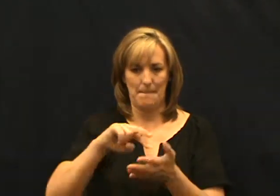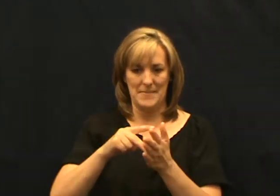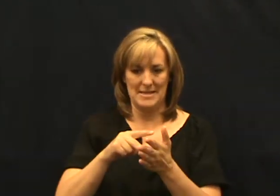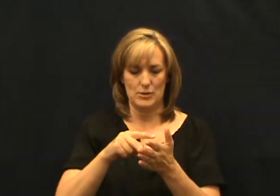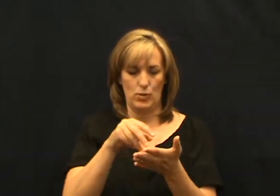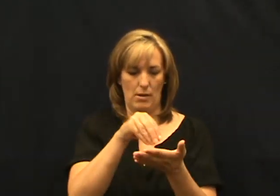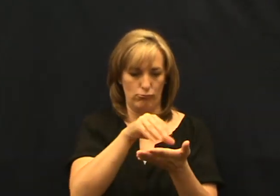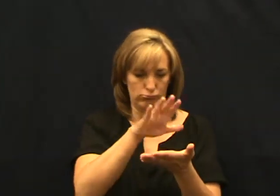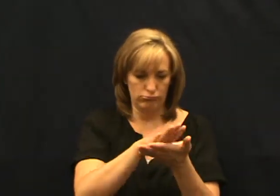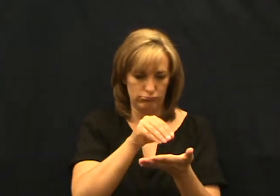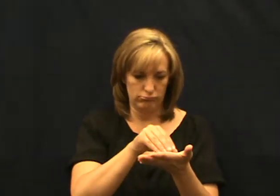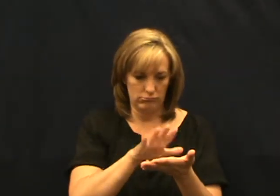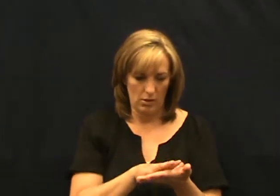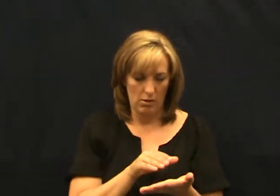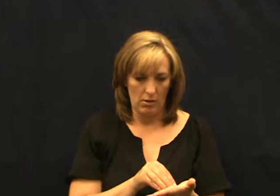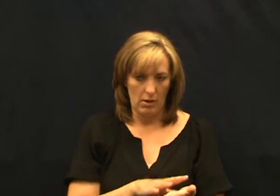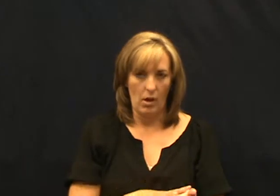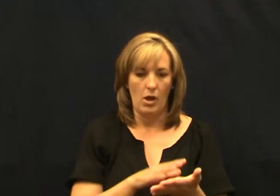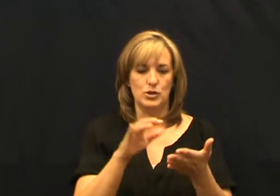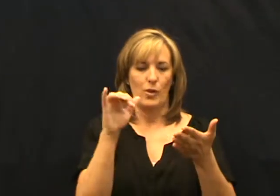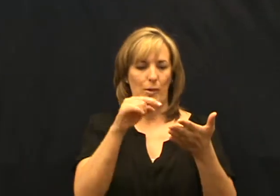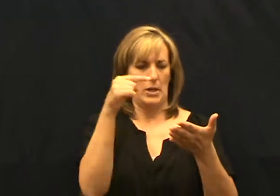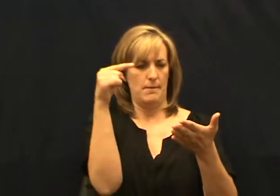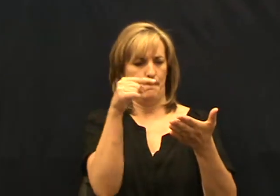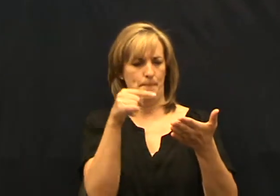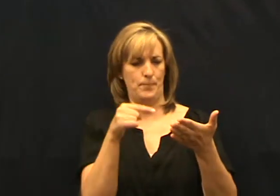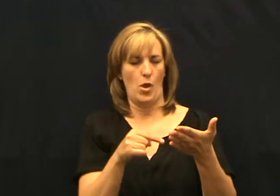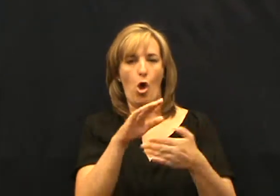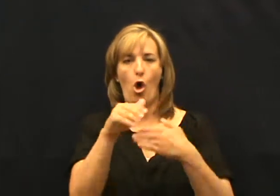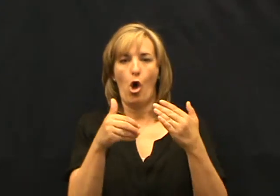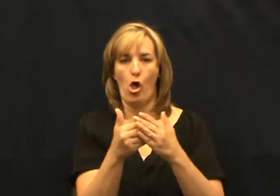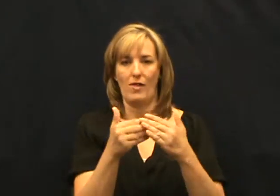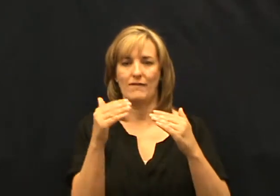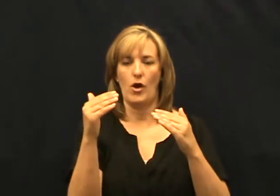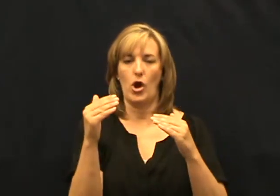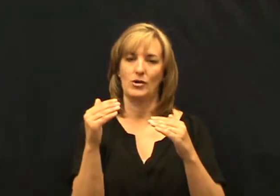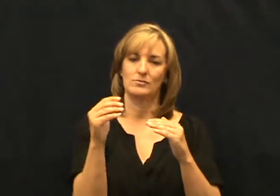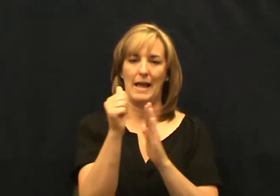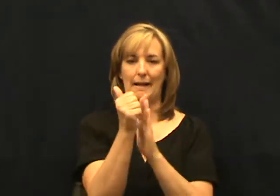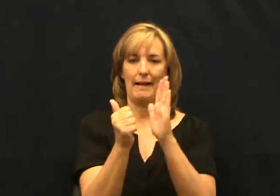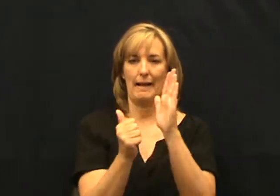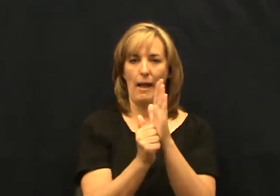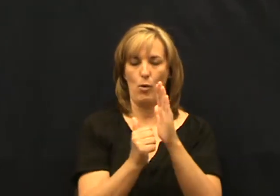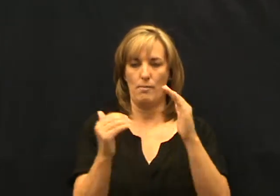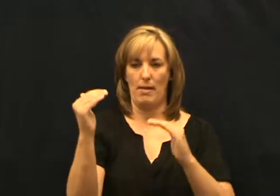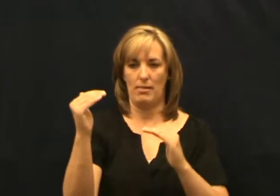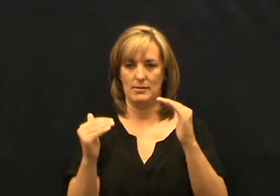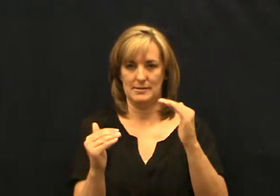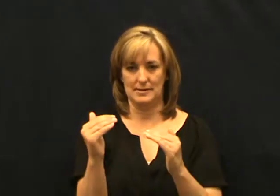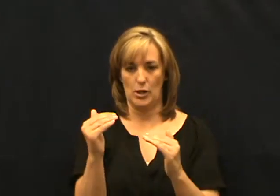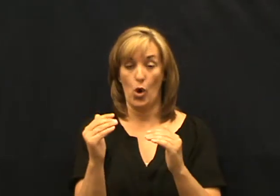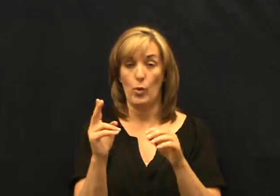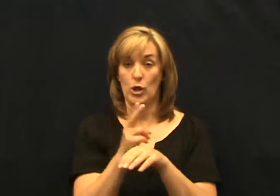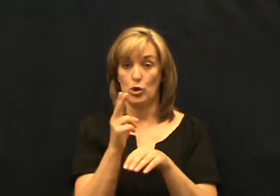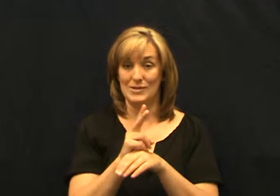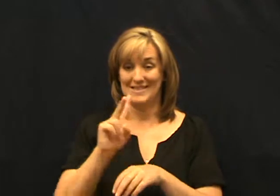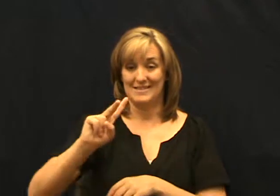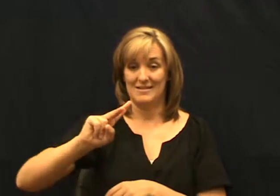of each of our account balances. All of these things use what we call this double entry, the debit and credit